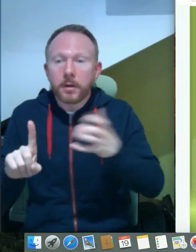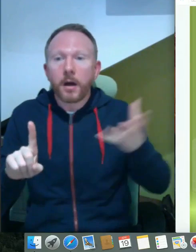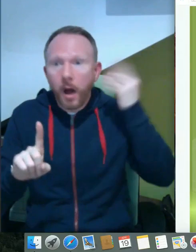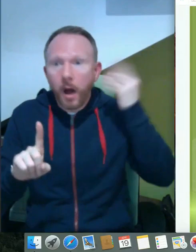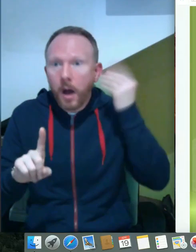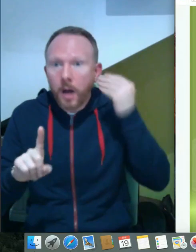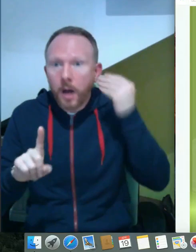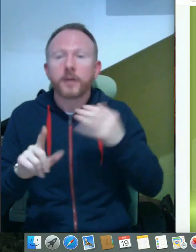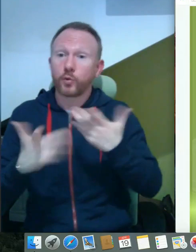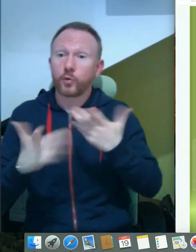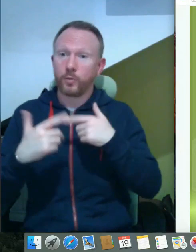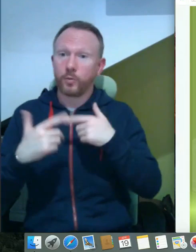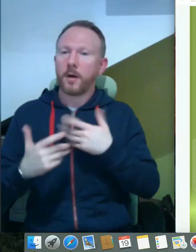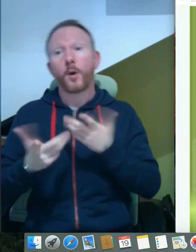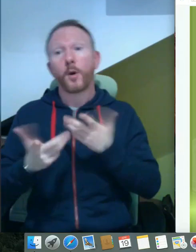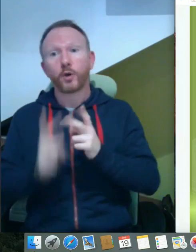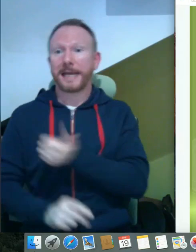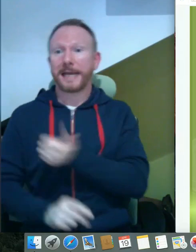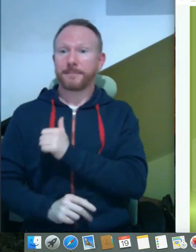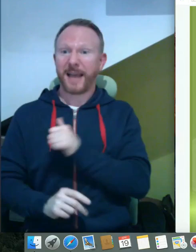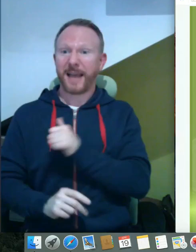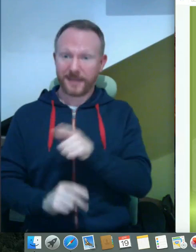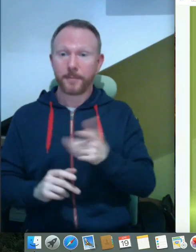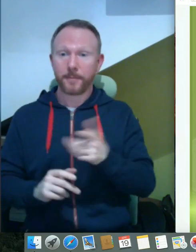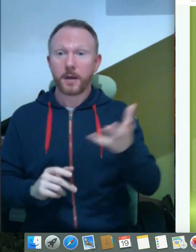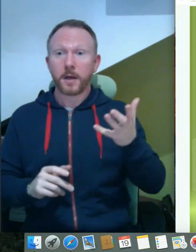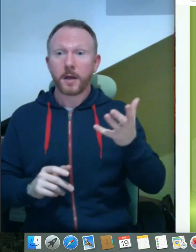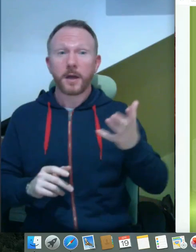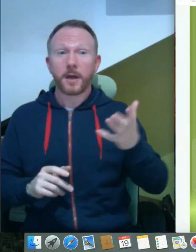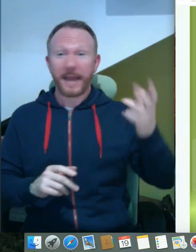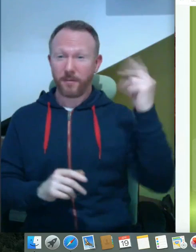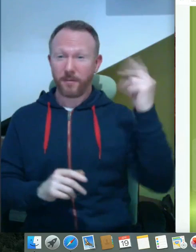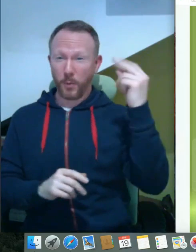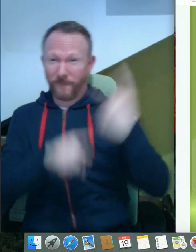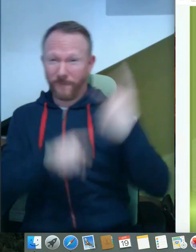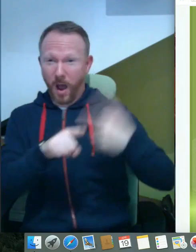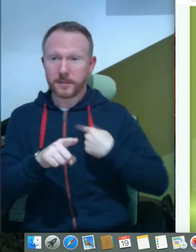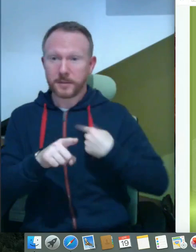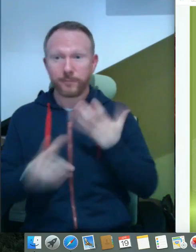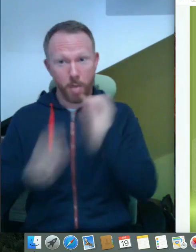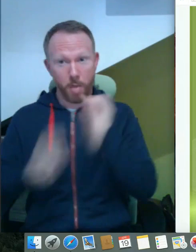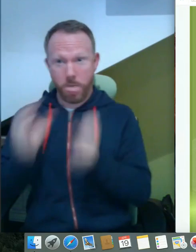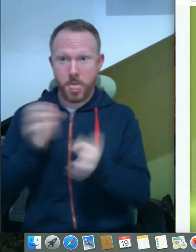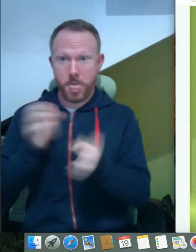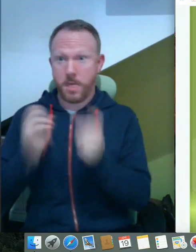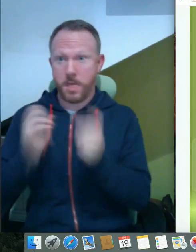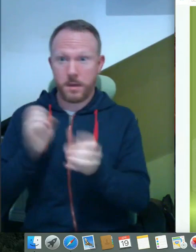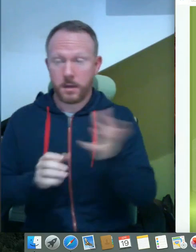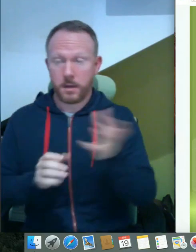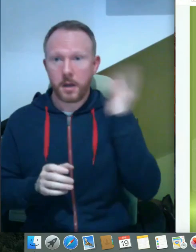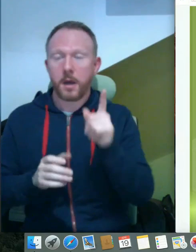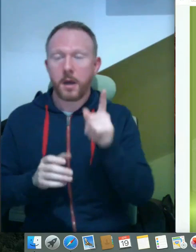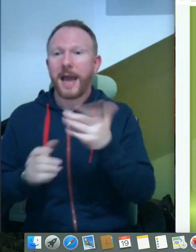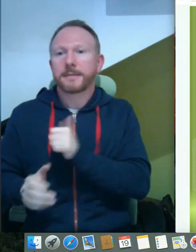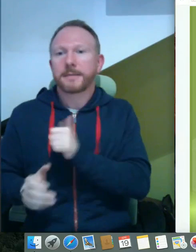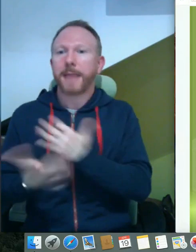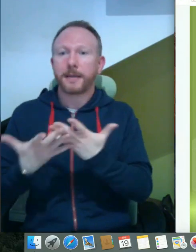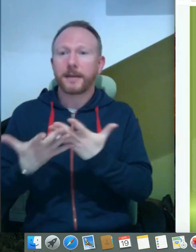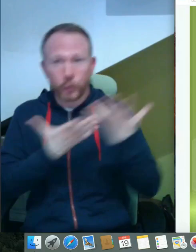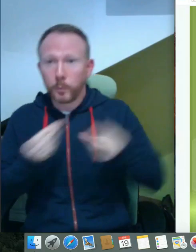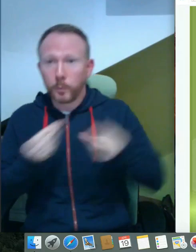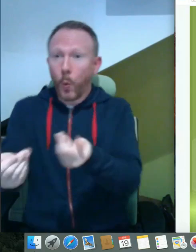interpret simultaneously and go as fast as anyone is speaking, and not trip up and